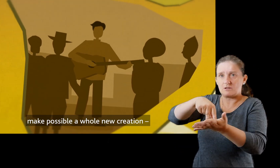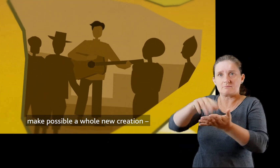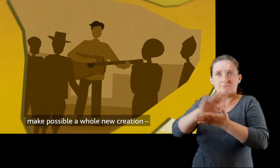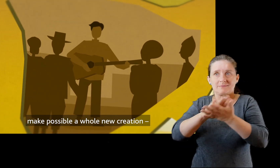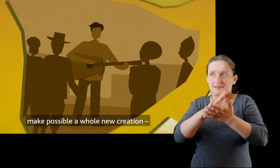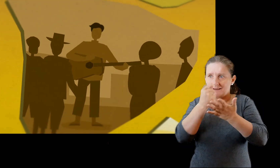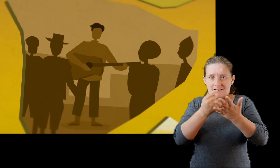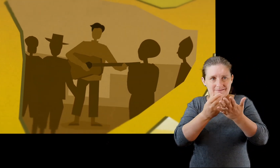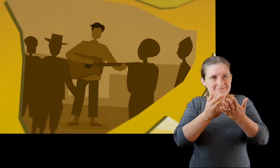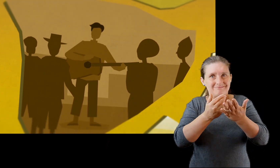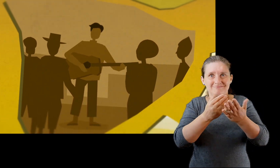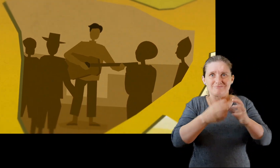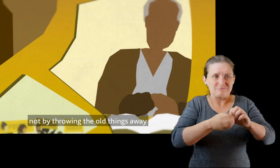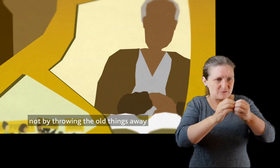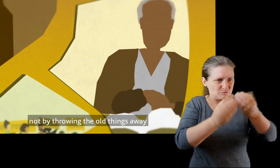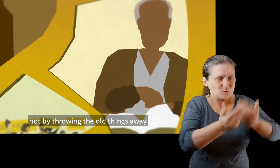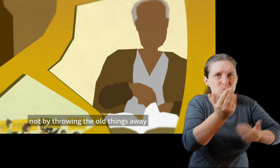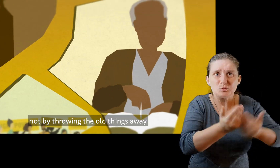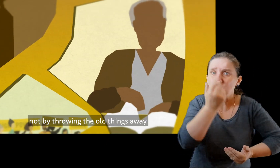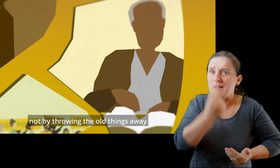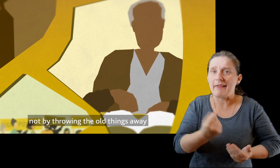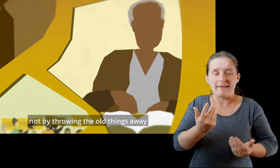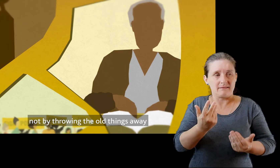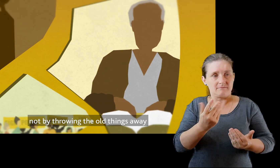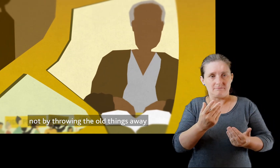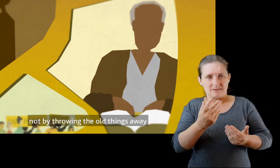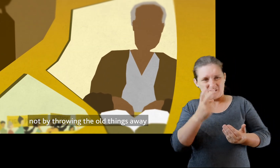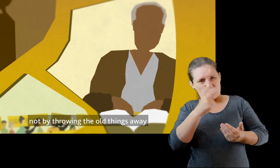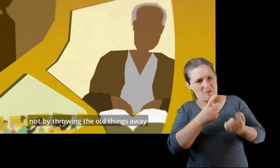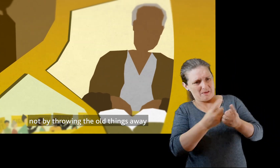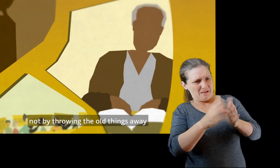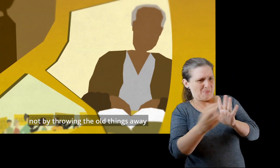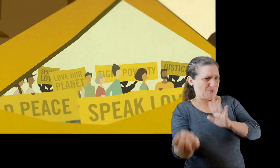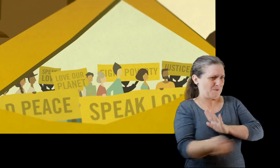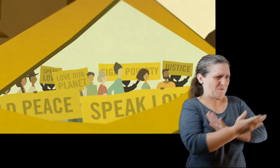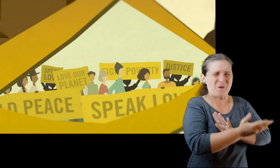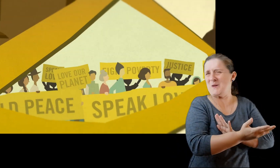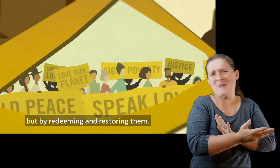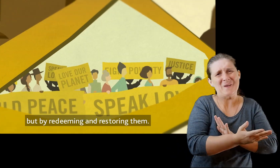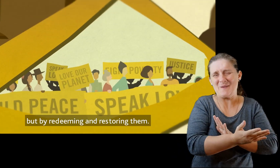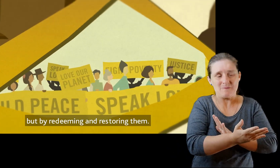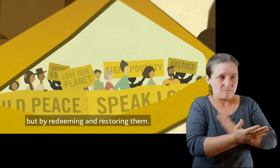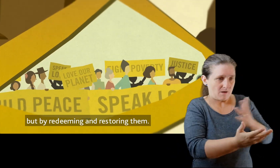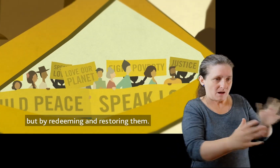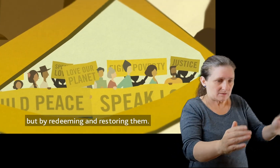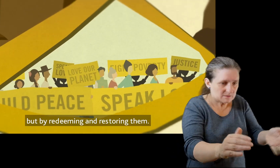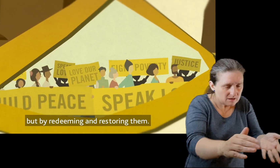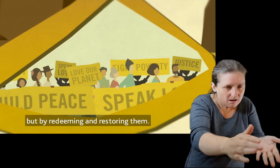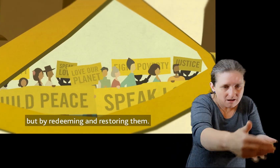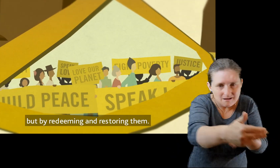creation. Not by throwing the old things away, but by redeeming and restoring